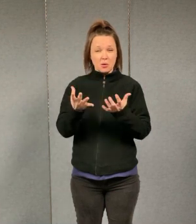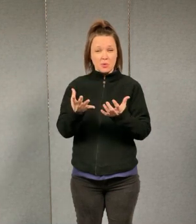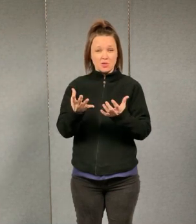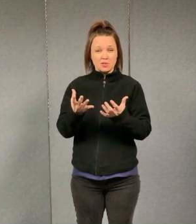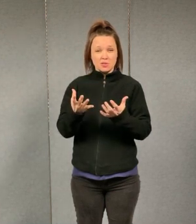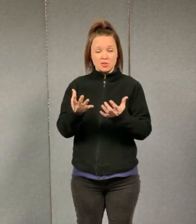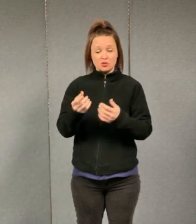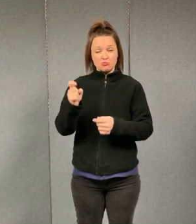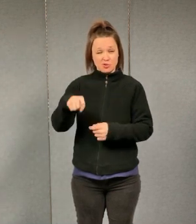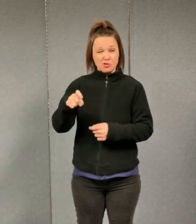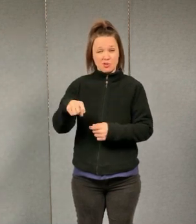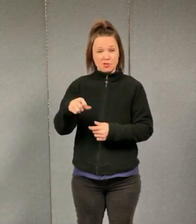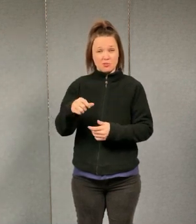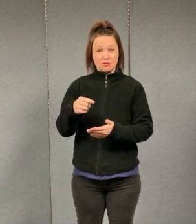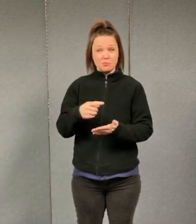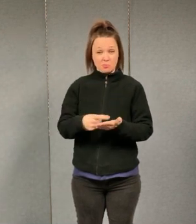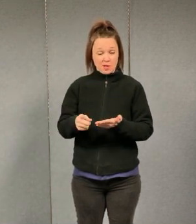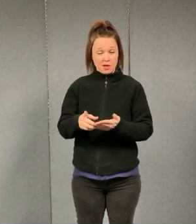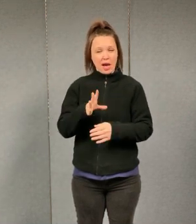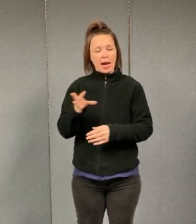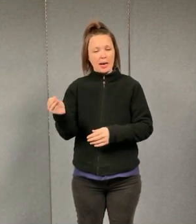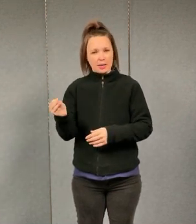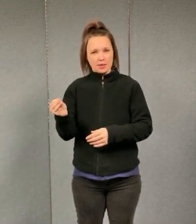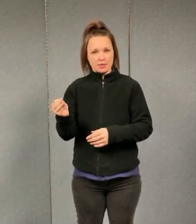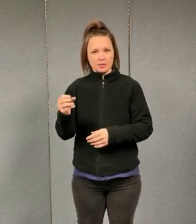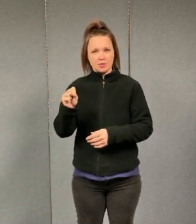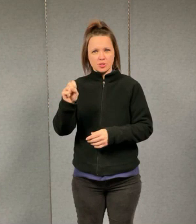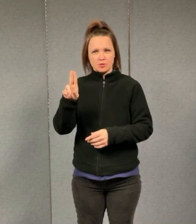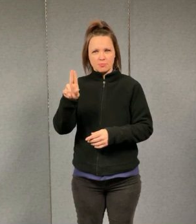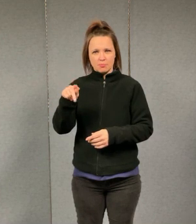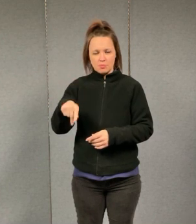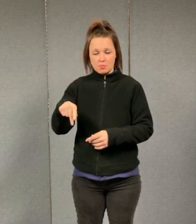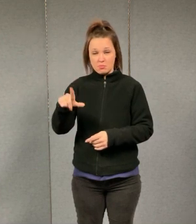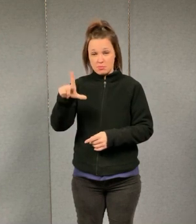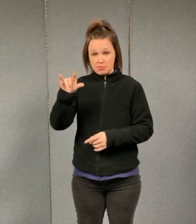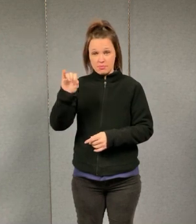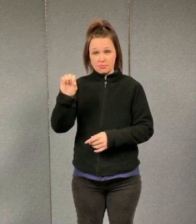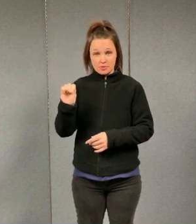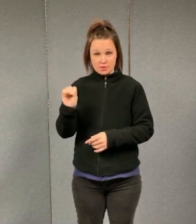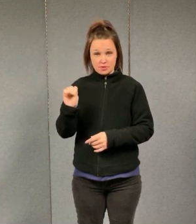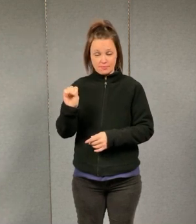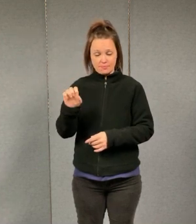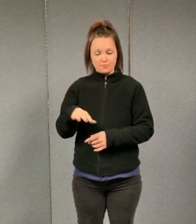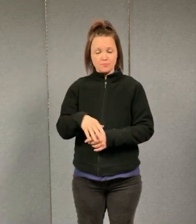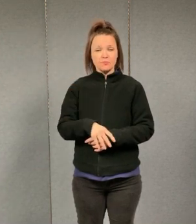And to do this, we are going to use a basic formula that we've studied a lot